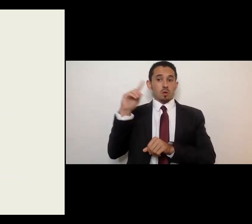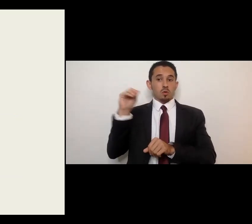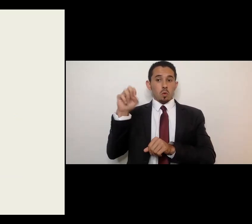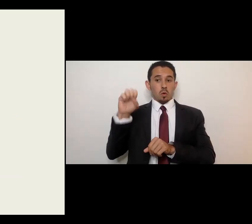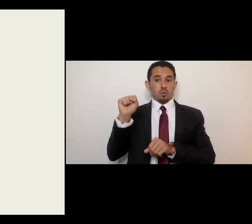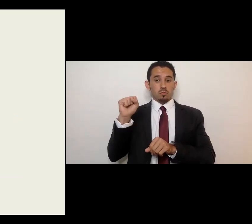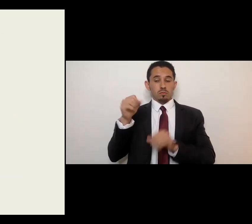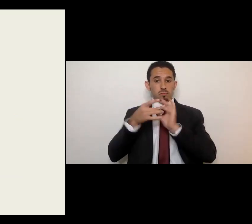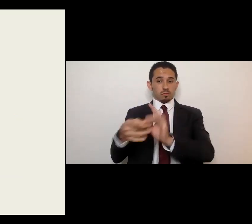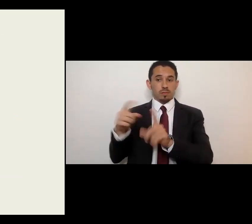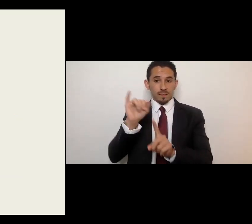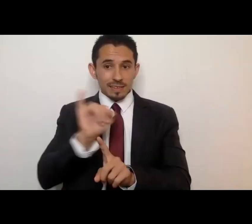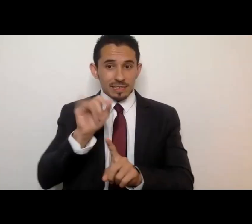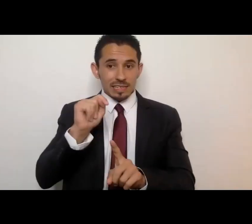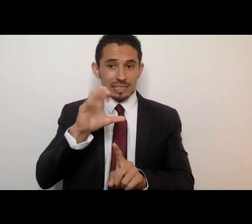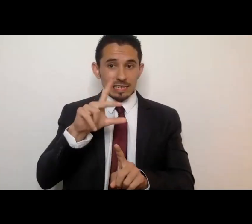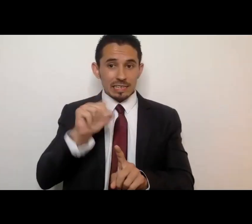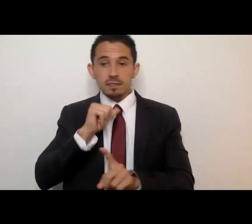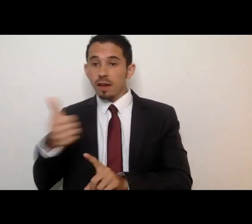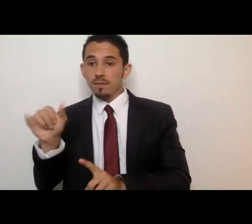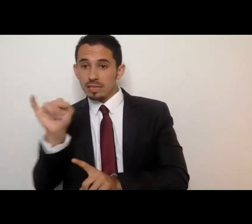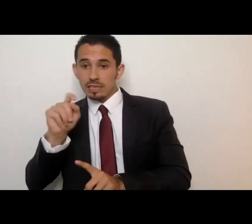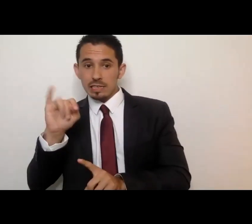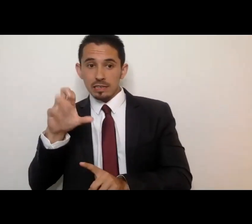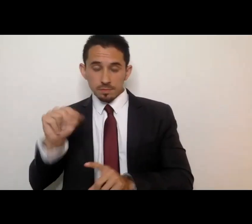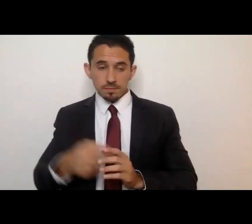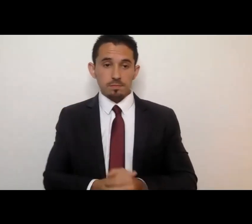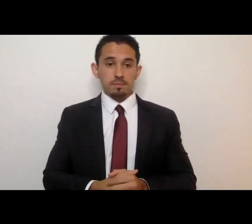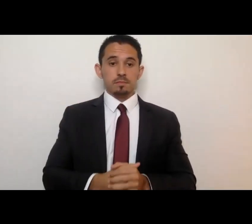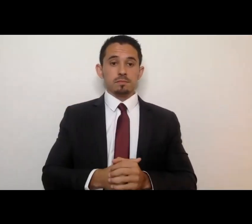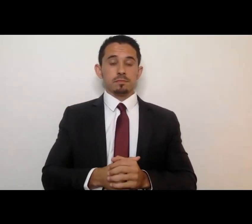Now to see if environment or ecozone has a role in tick infection.